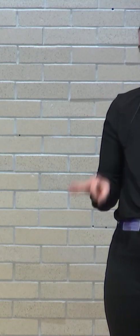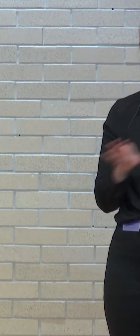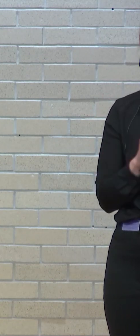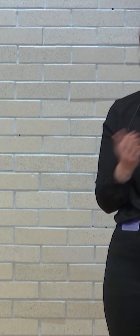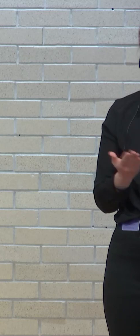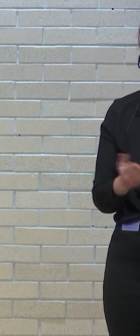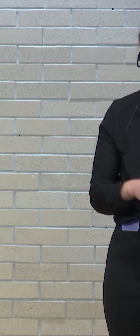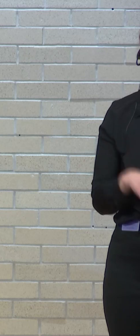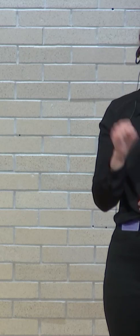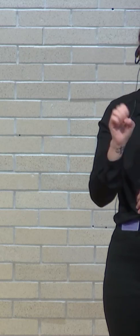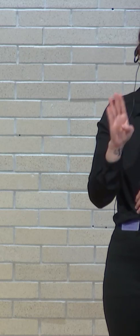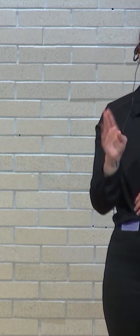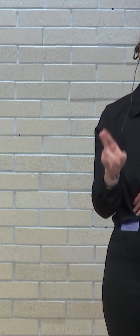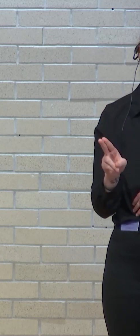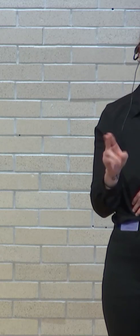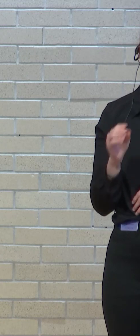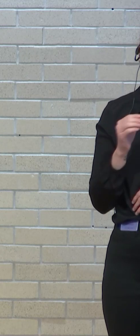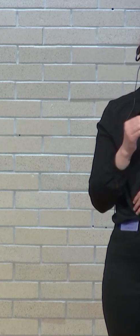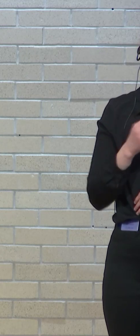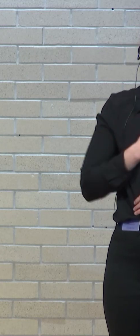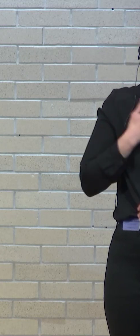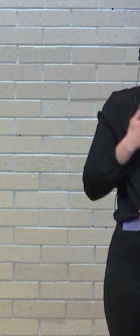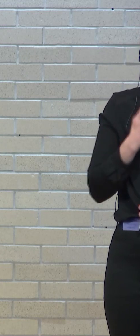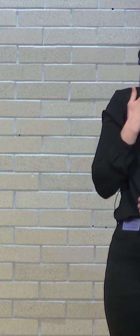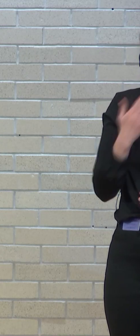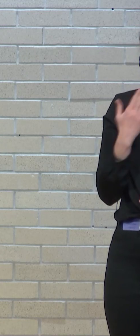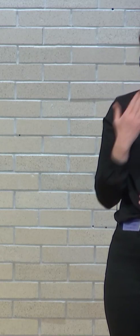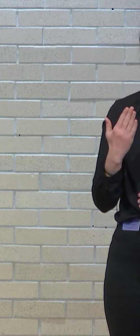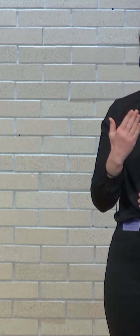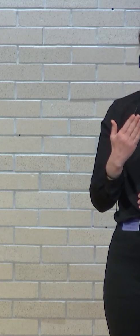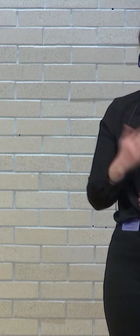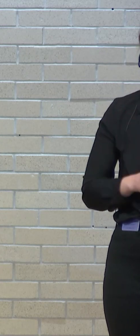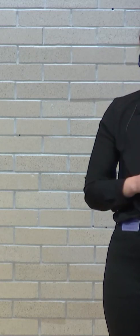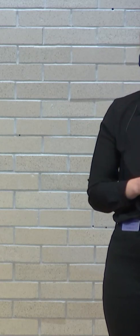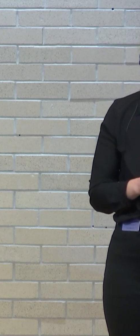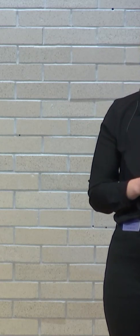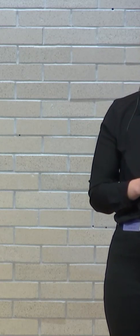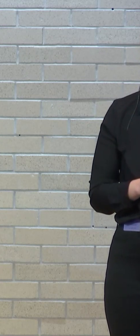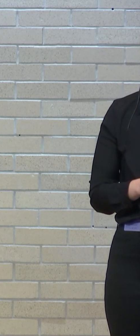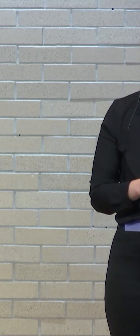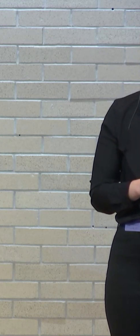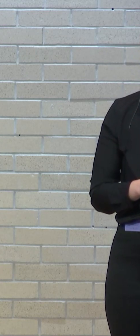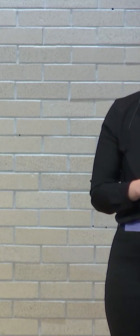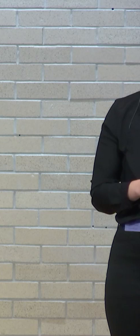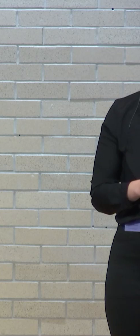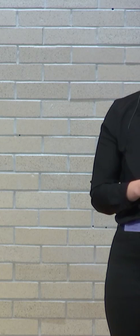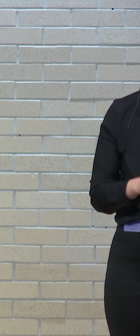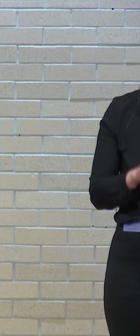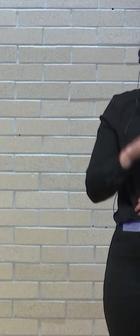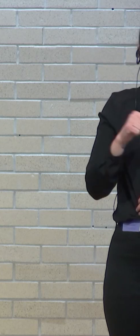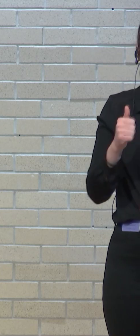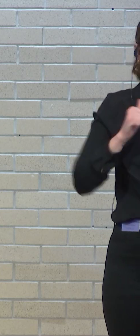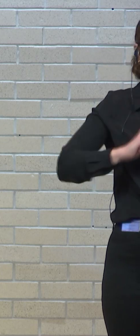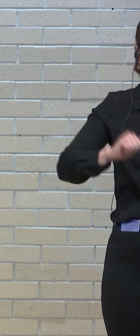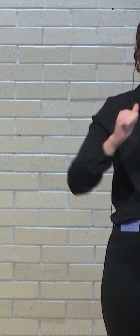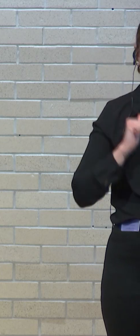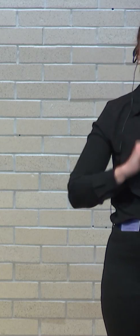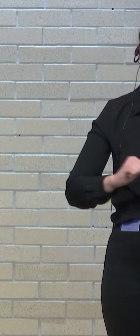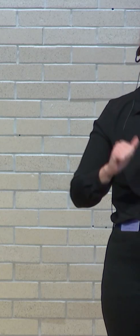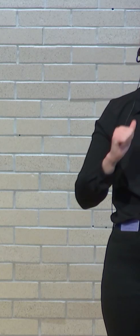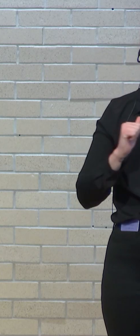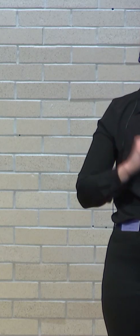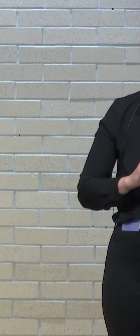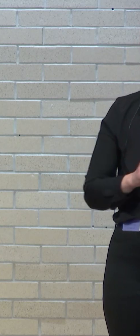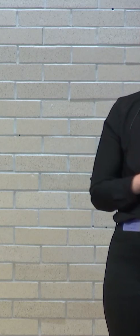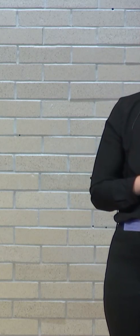We also extend our appreciation to other individuals who contributed to shaping this occasion, such as our other performers, Peace,